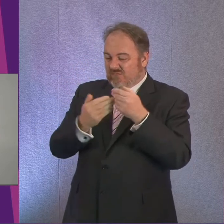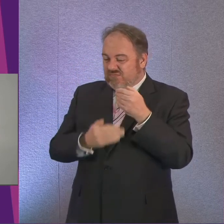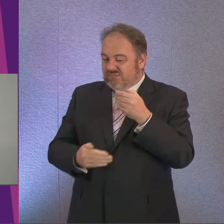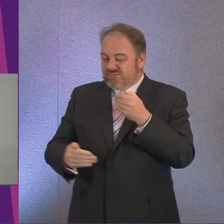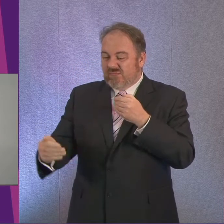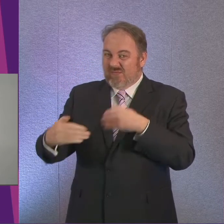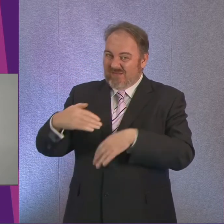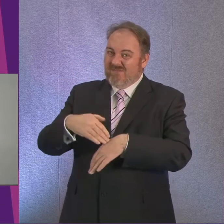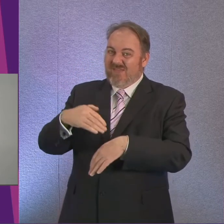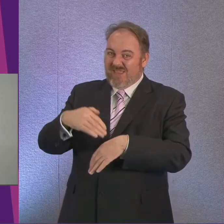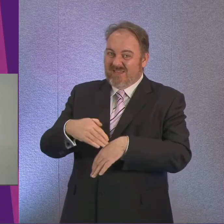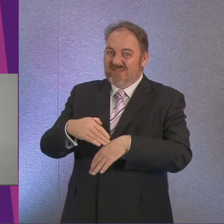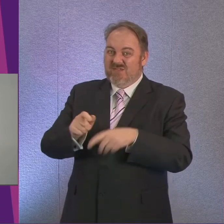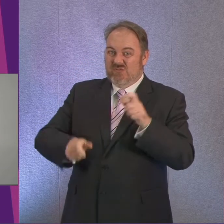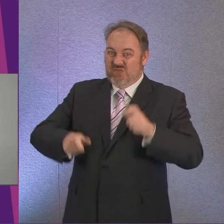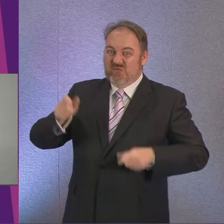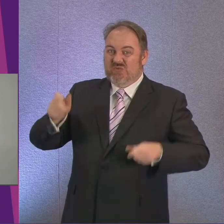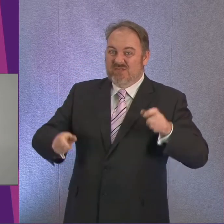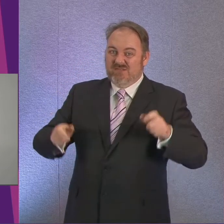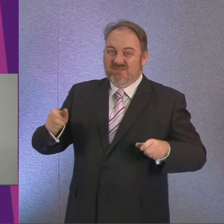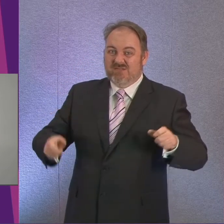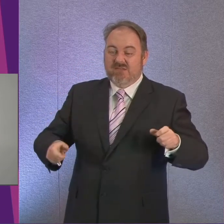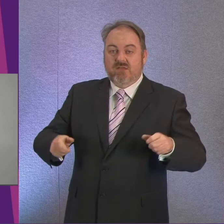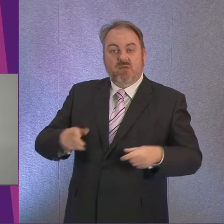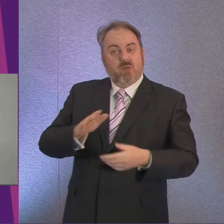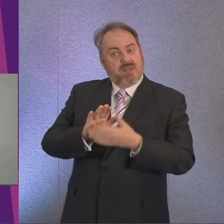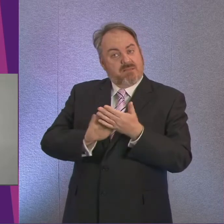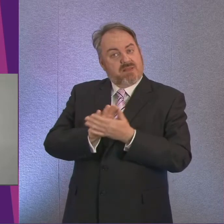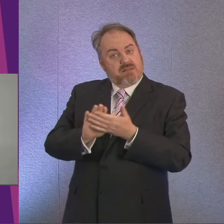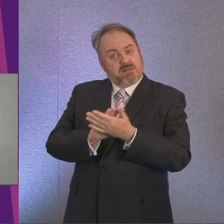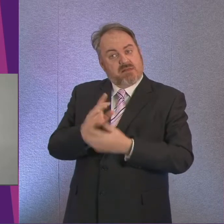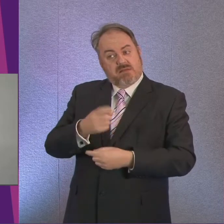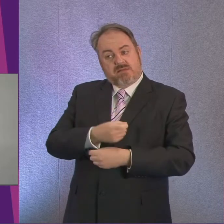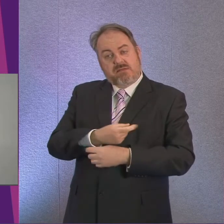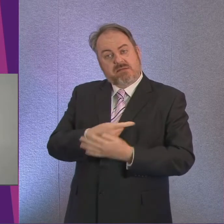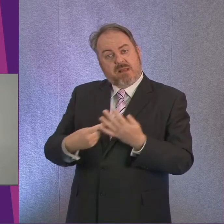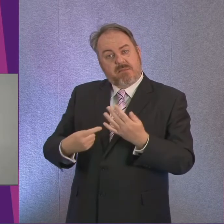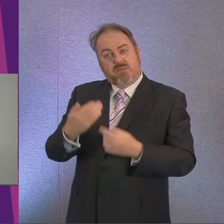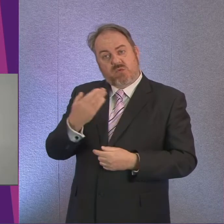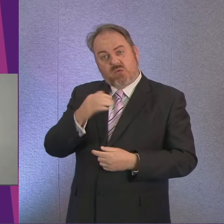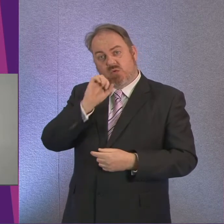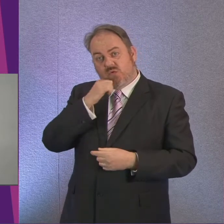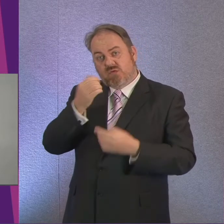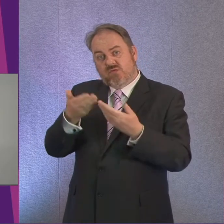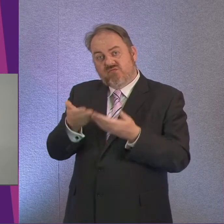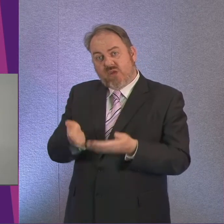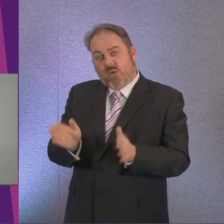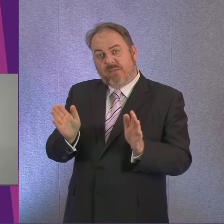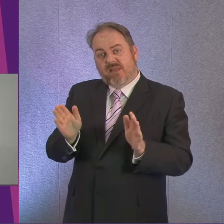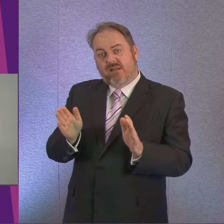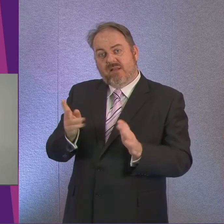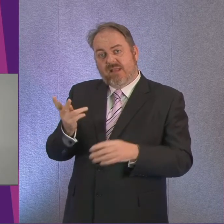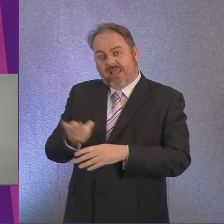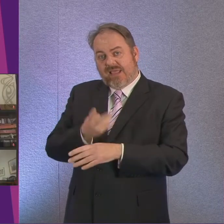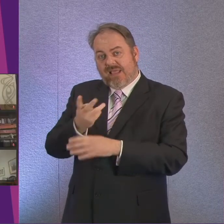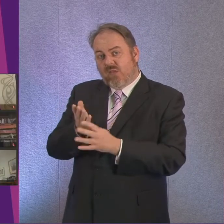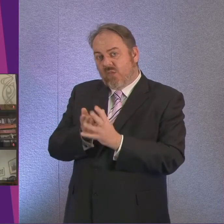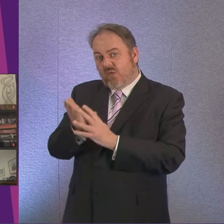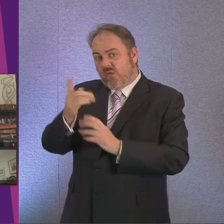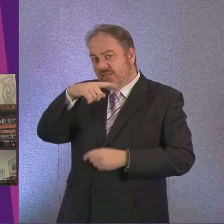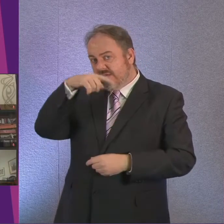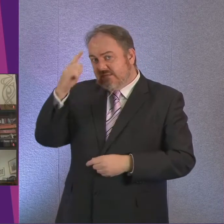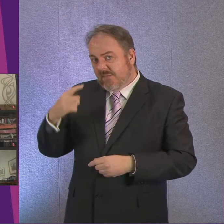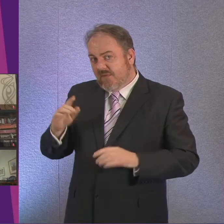might even, in part, reopen during the summer with all the benefits that would bring to parents and pupils?